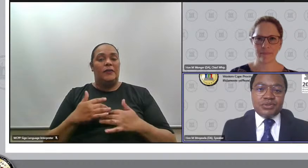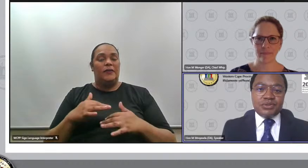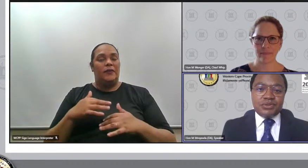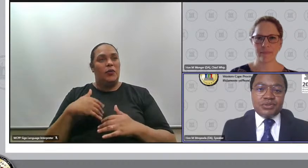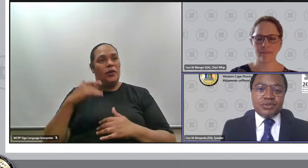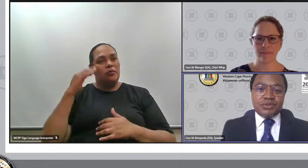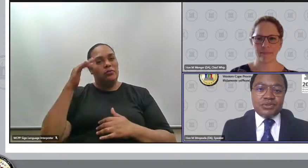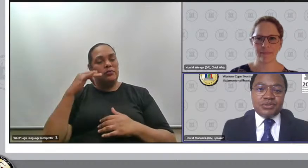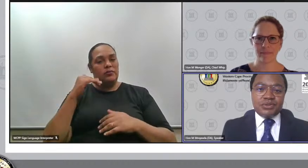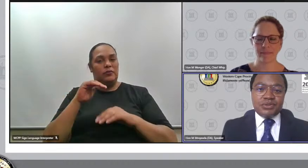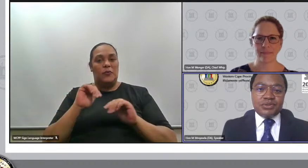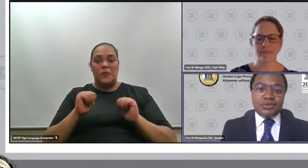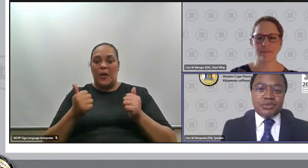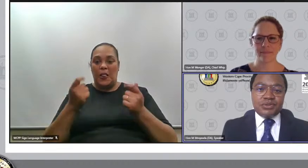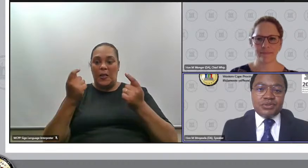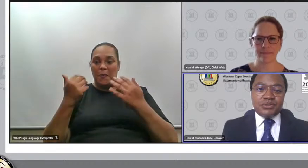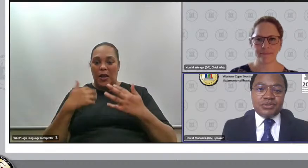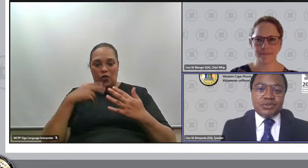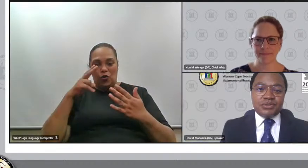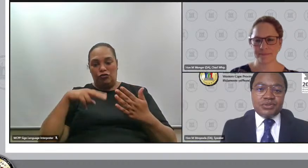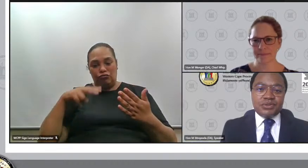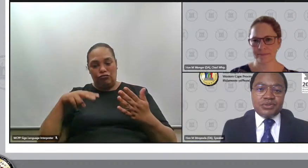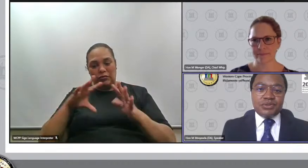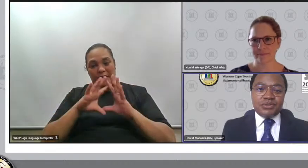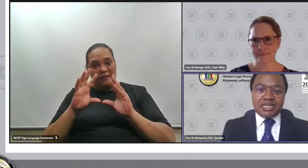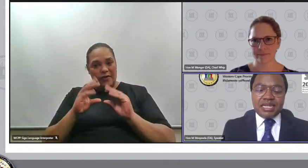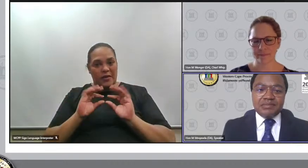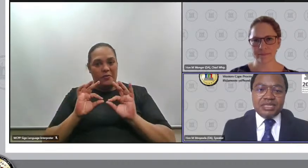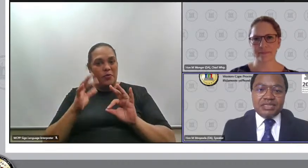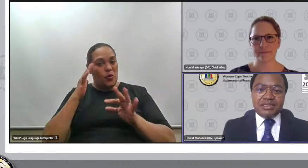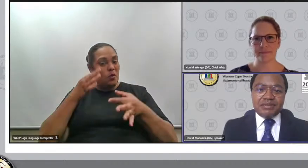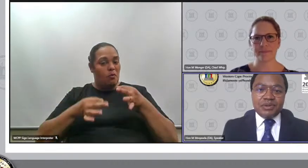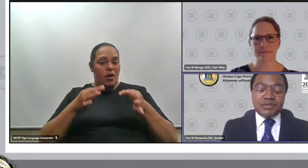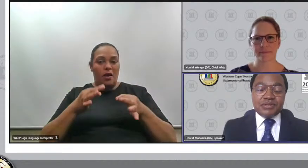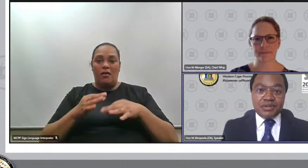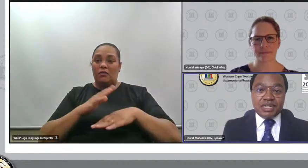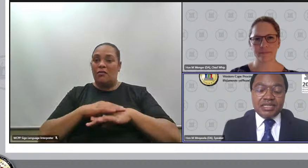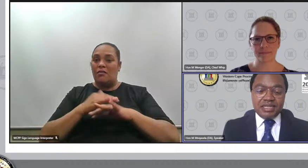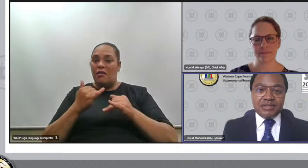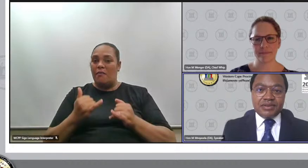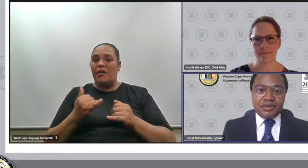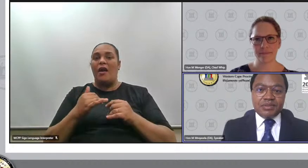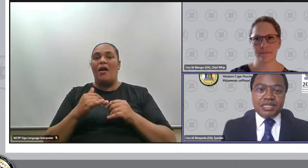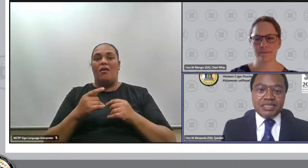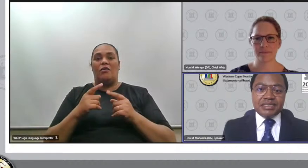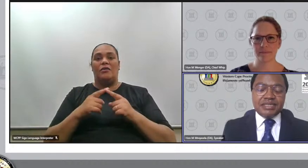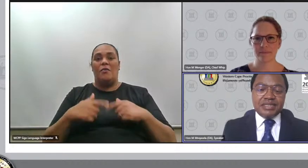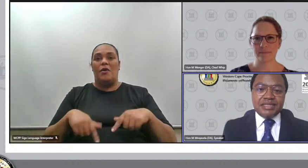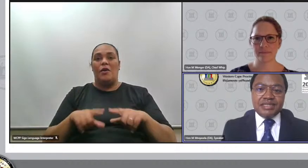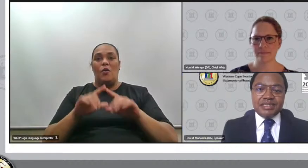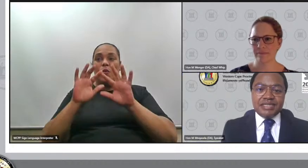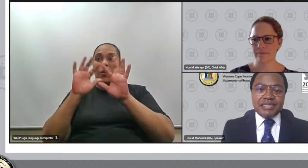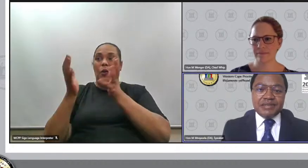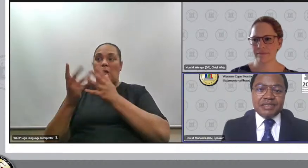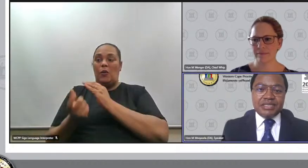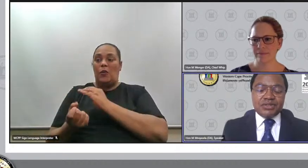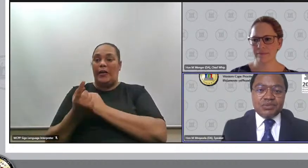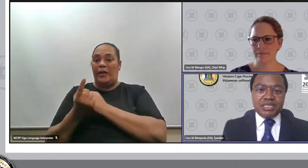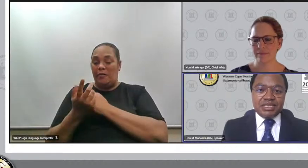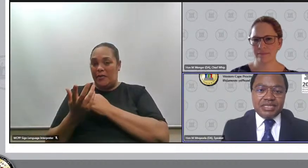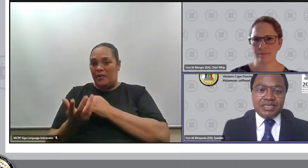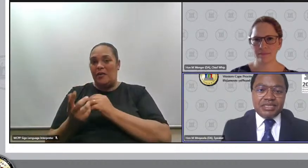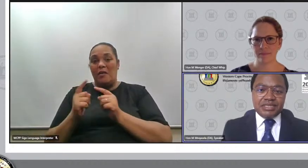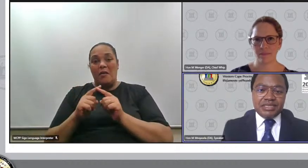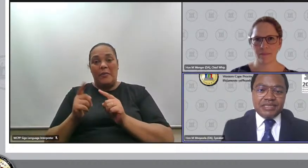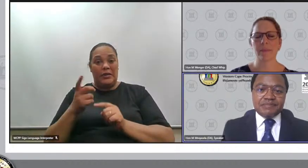well-thought-through budget. As you know, the political climate, both locally and globally, it's not